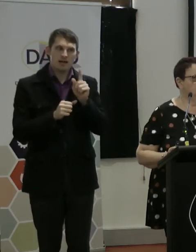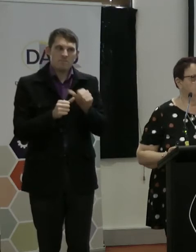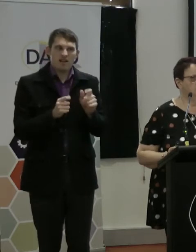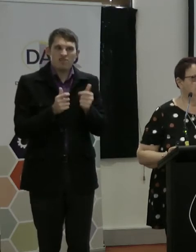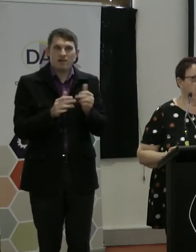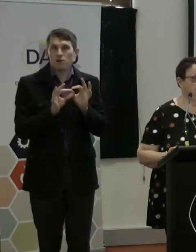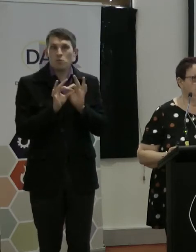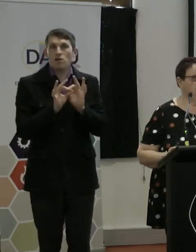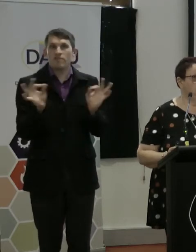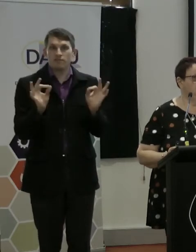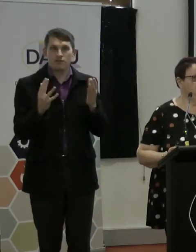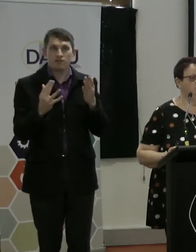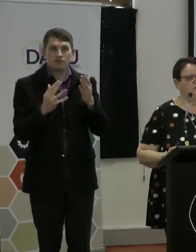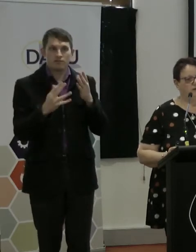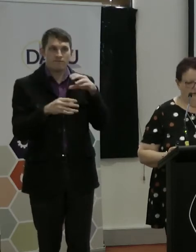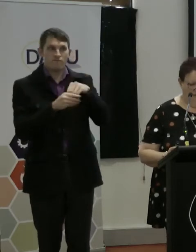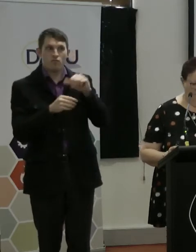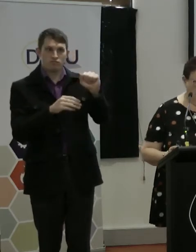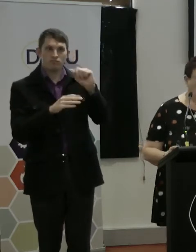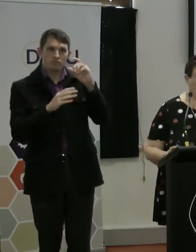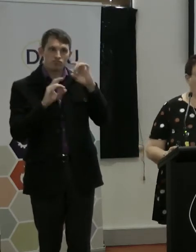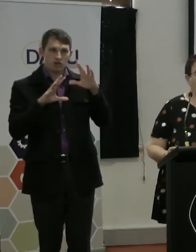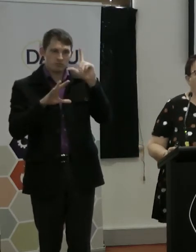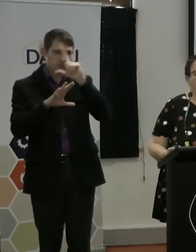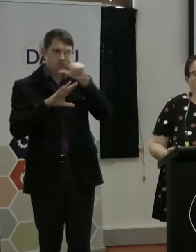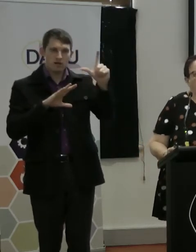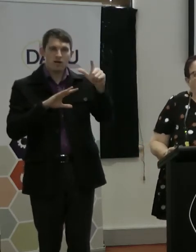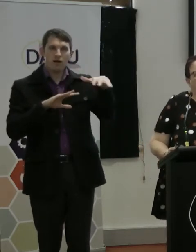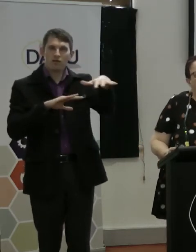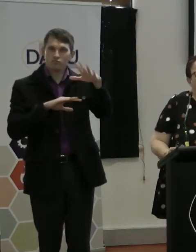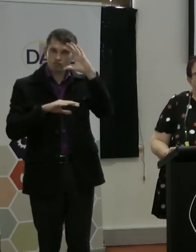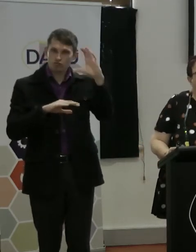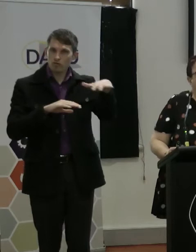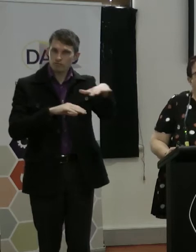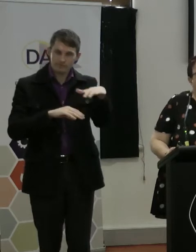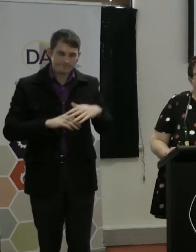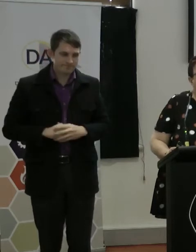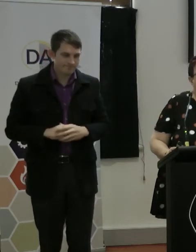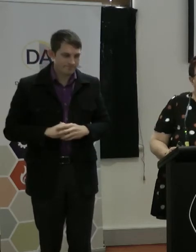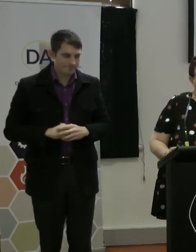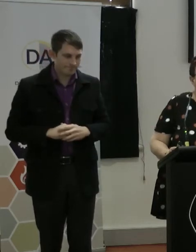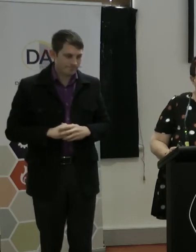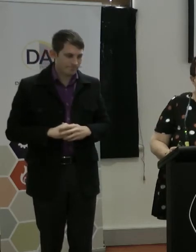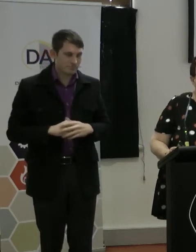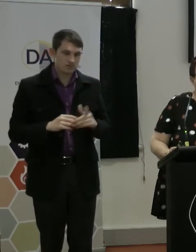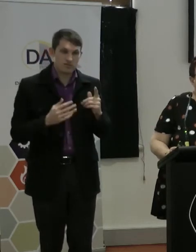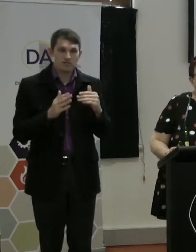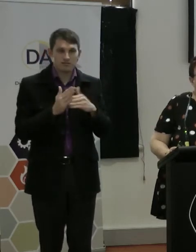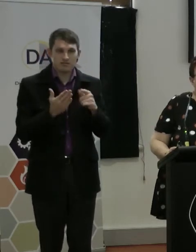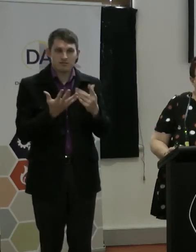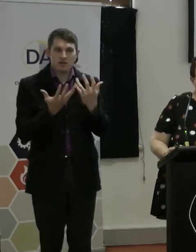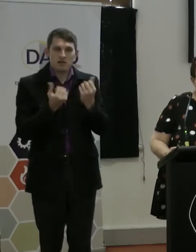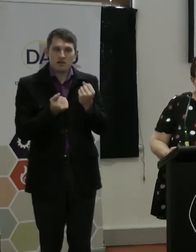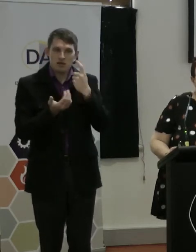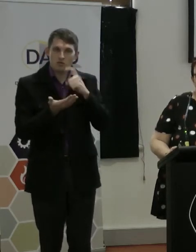rural involvement. What it does acknowledge is that people can be victims